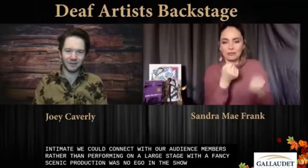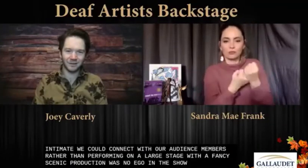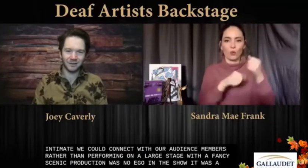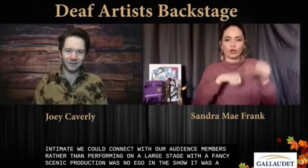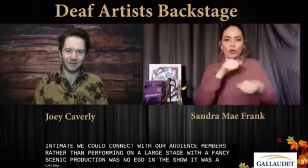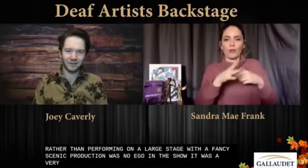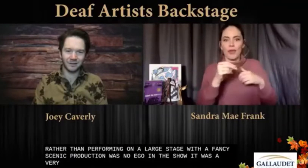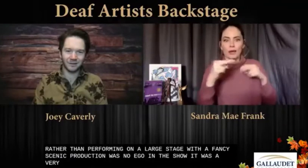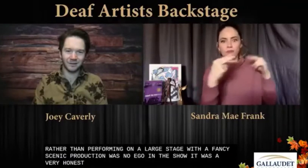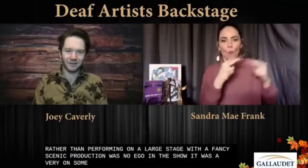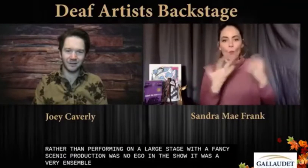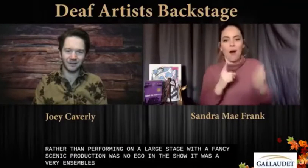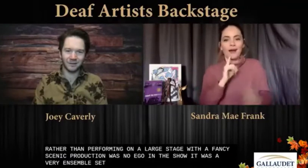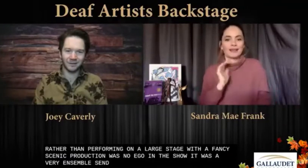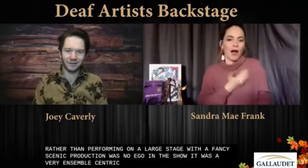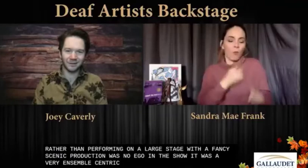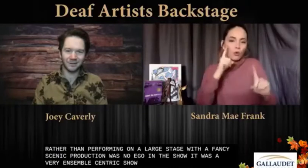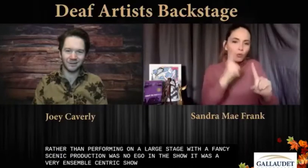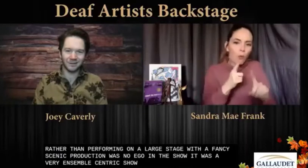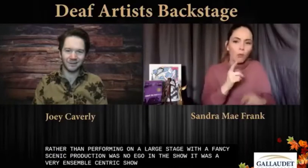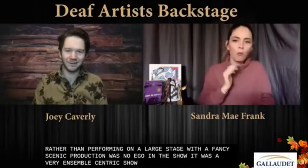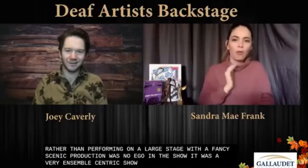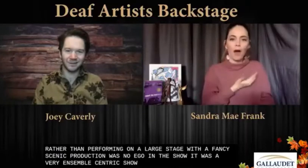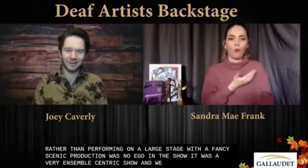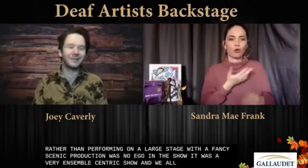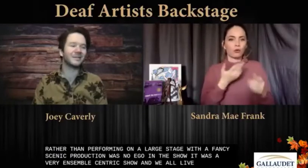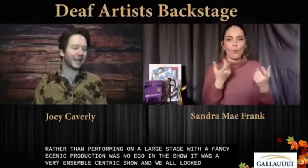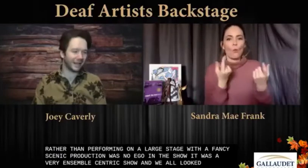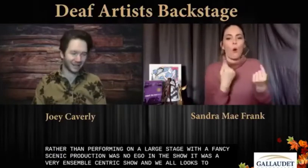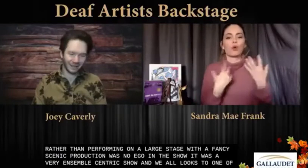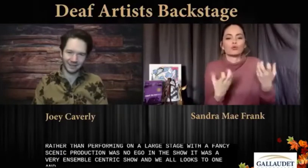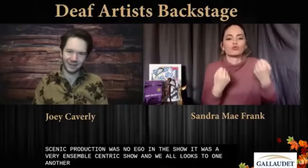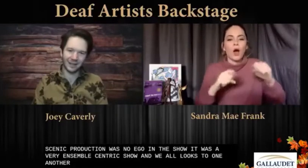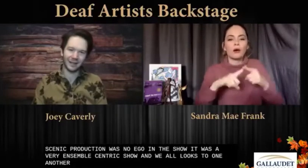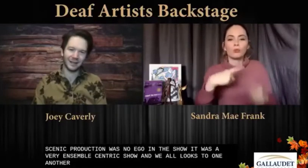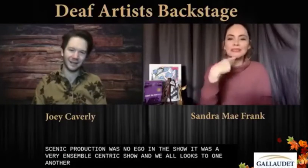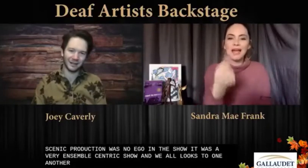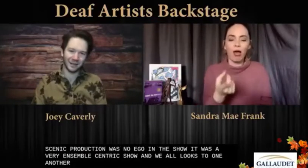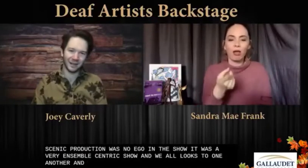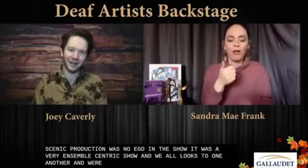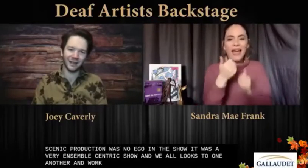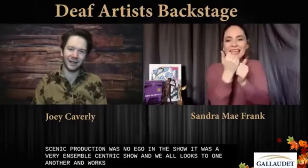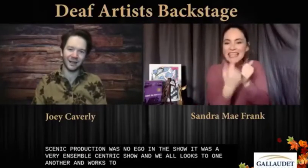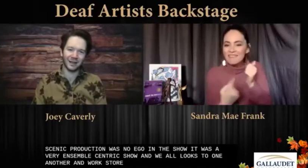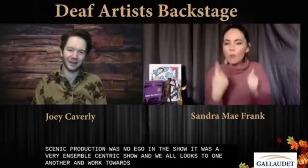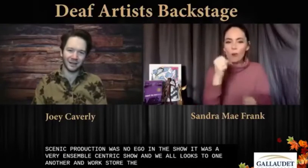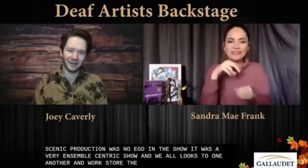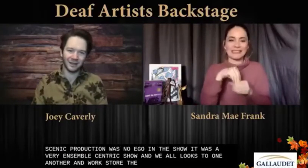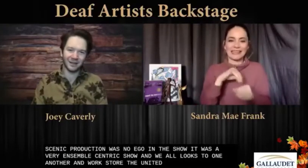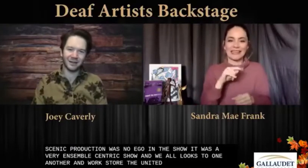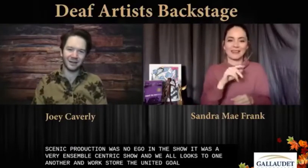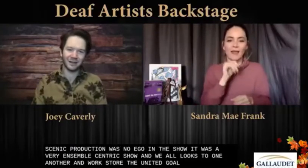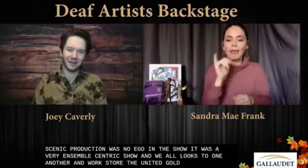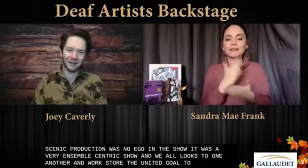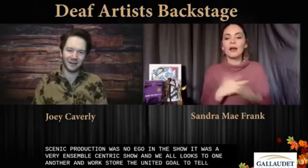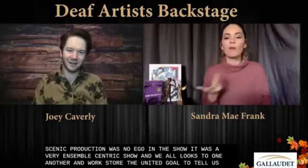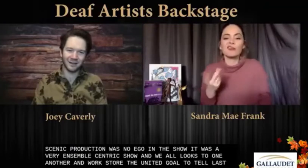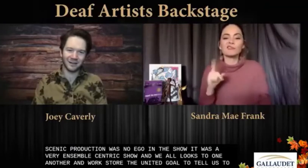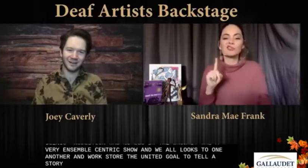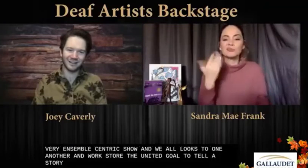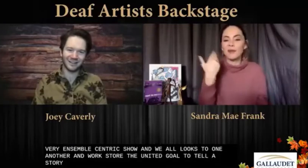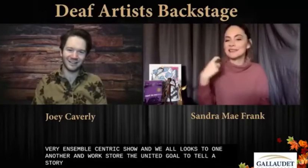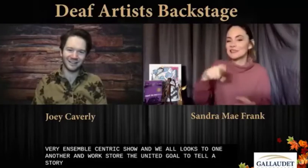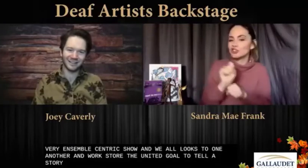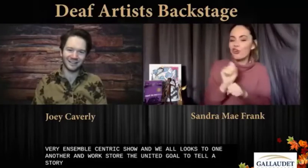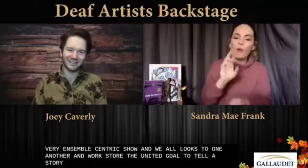it was a very ensemble centric show and we all looked to one another and worked towards a united goal to tell a story